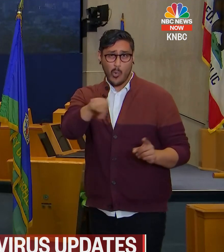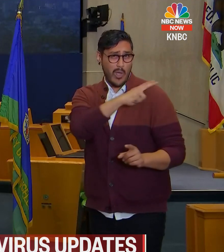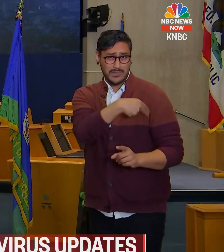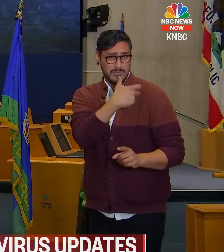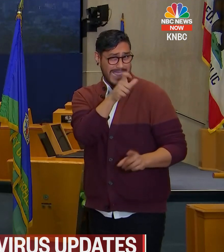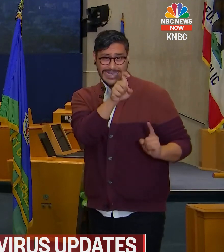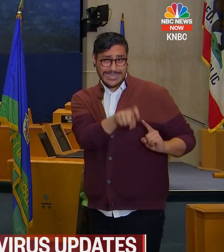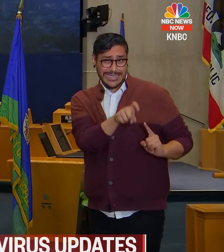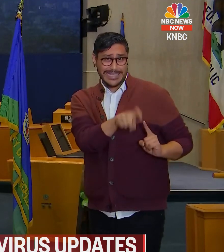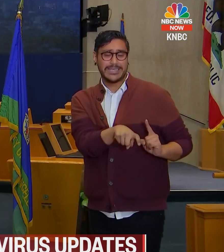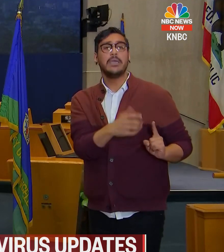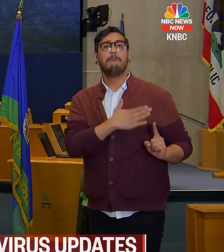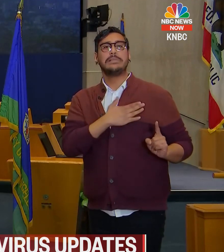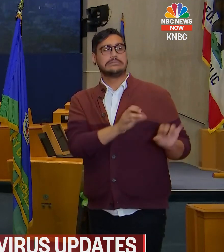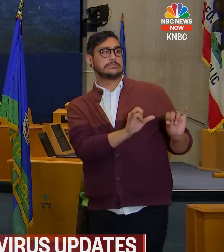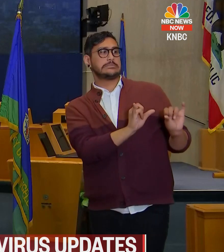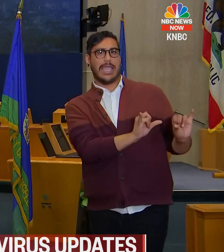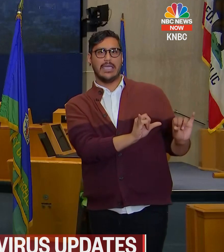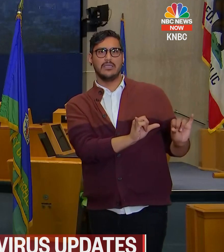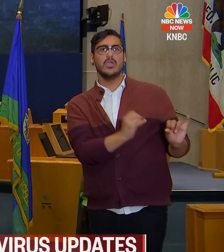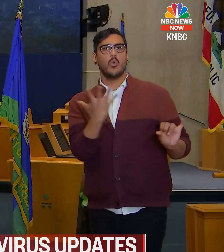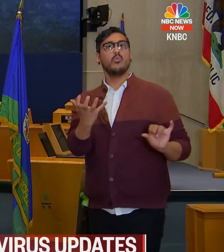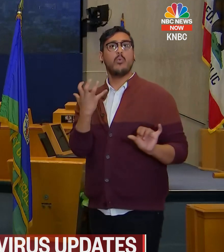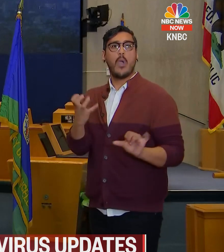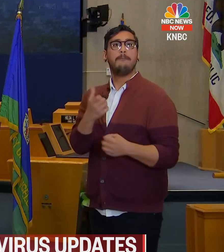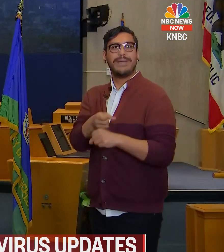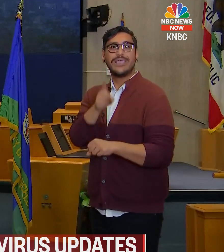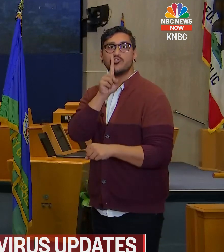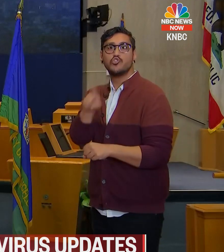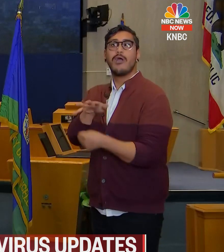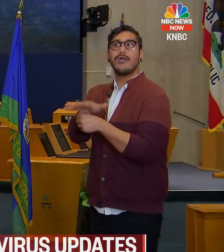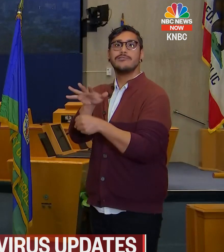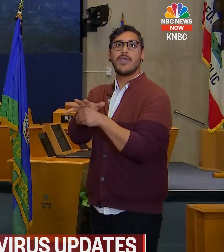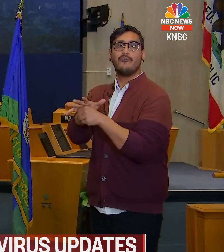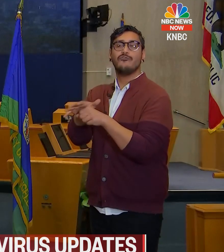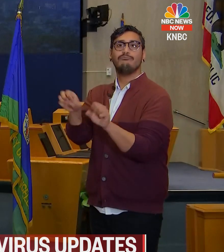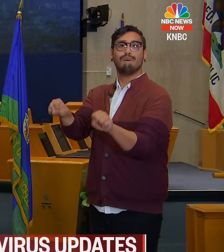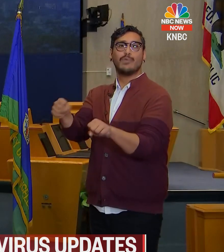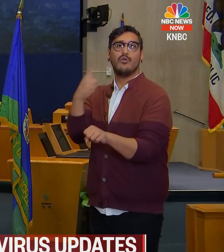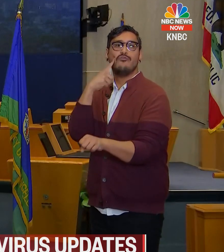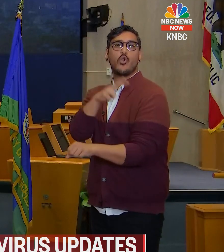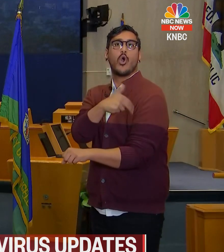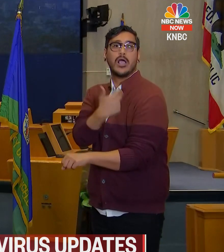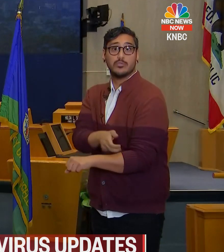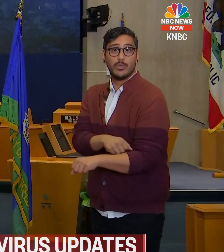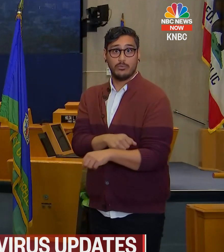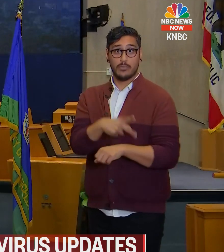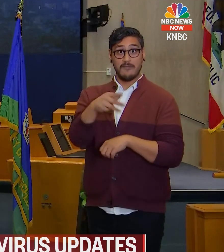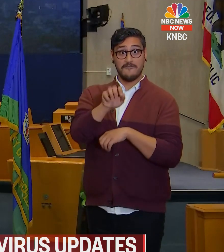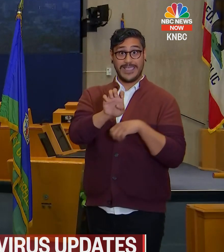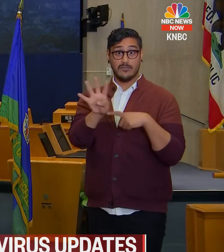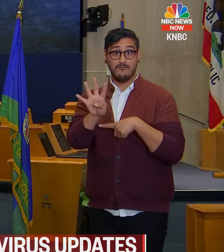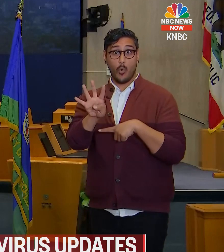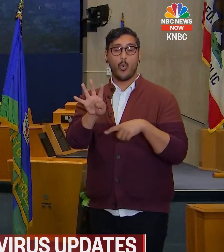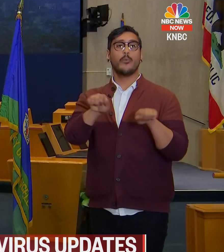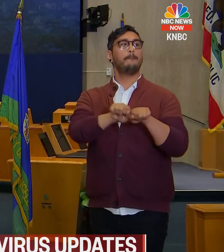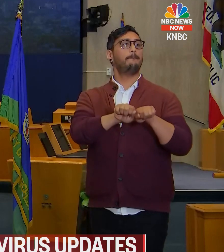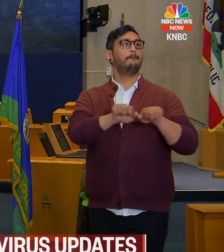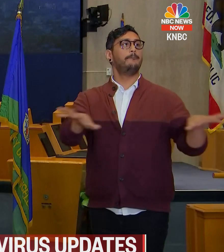to maintain hospital capacity. And then phase 4 is ensuring widespread public access to